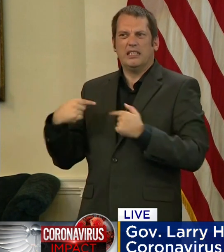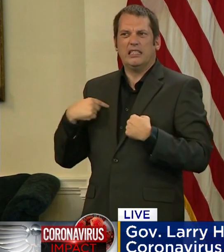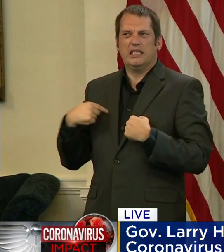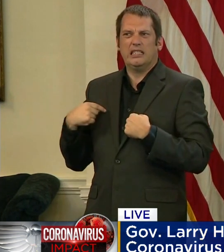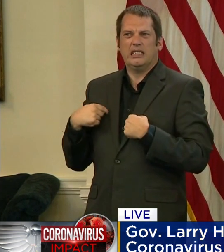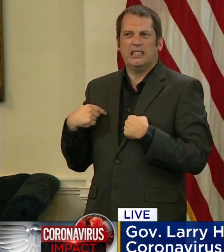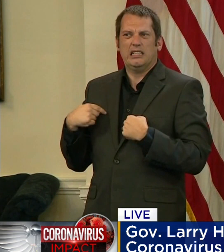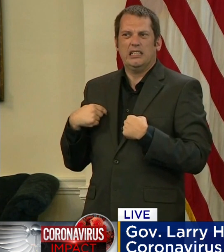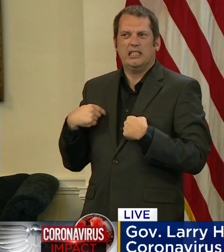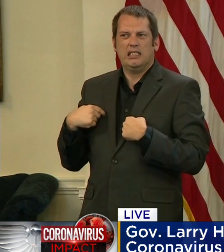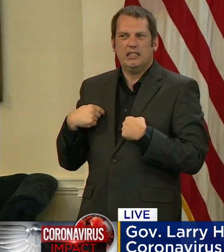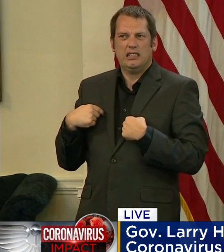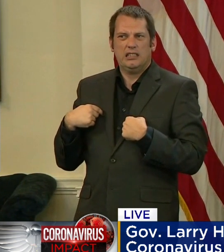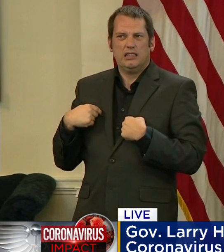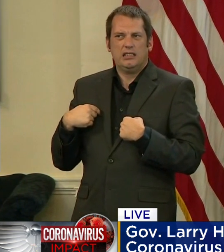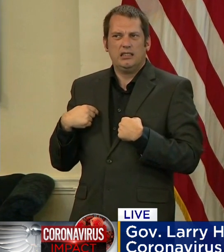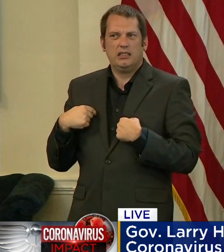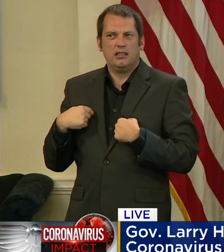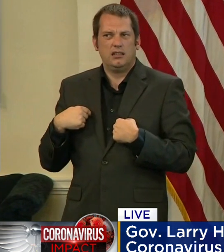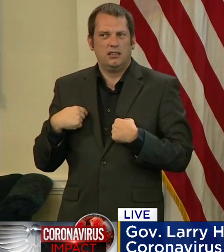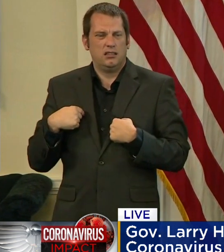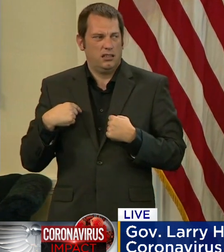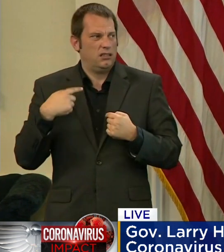directly and try to get that case solved. Again, it's